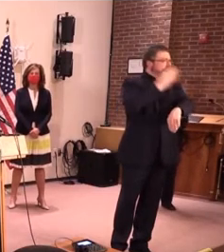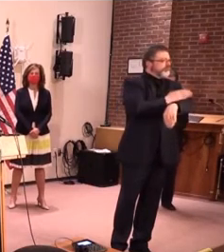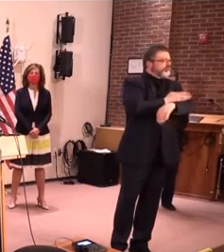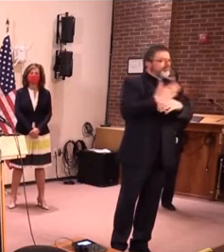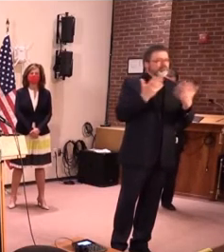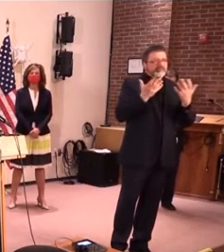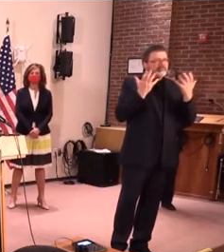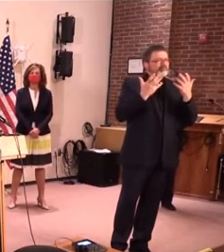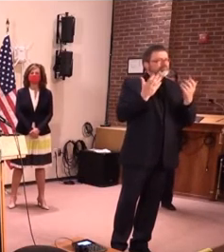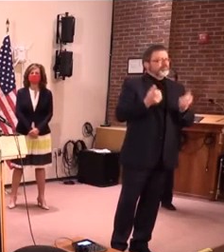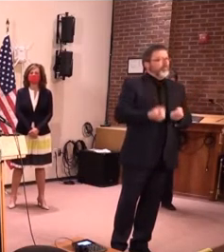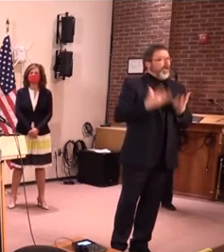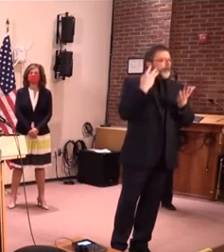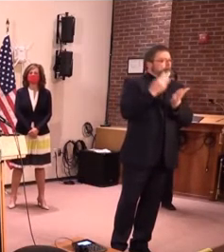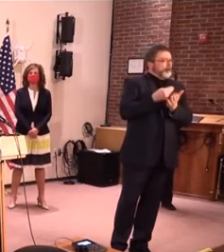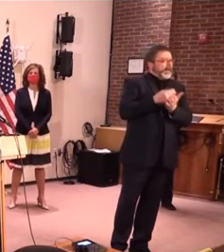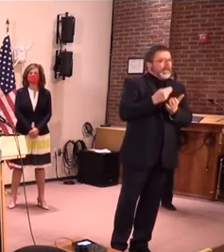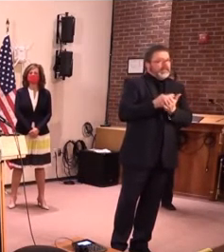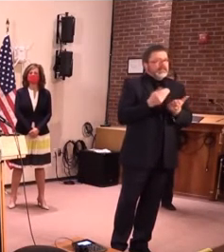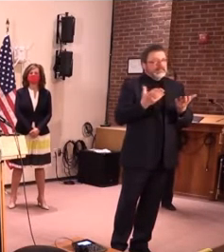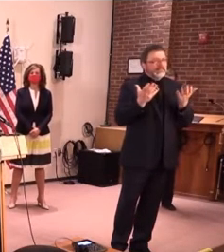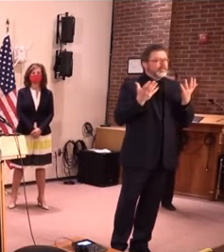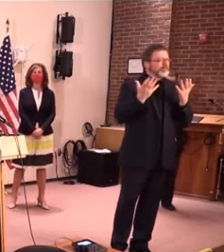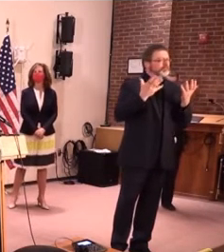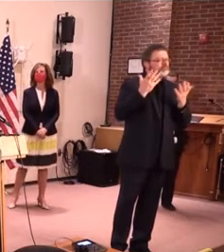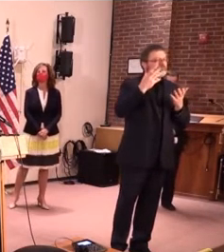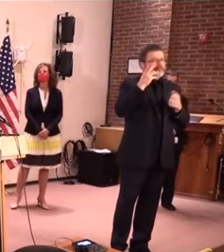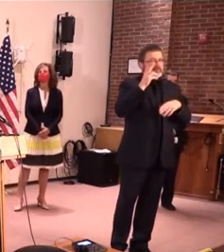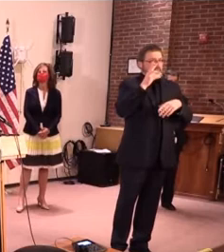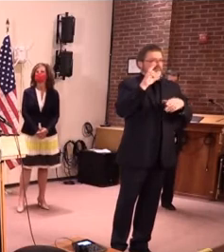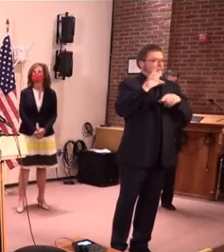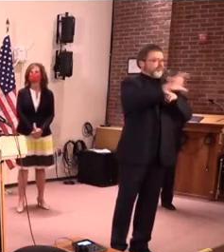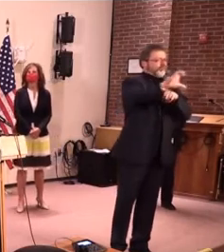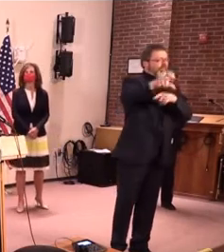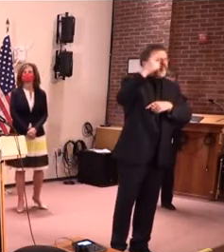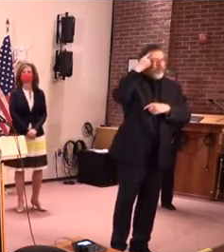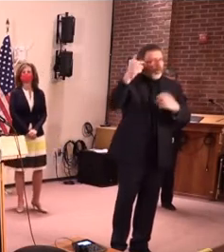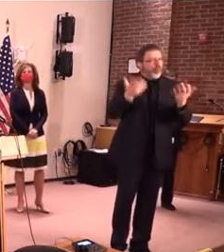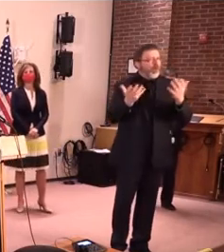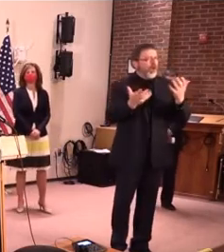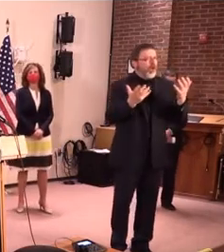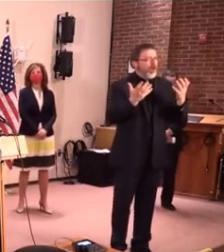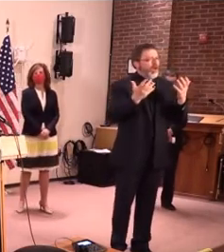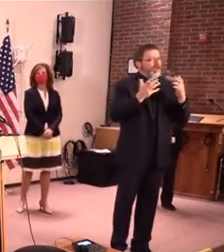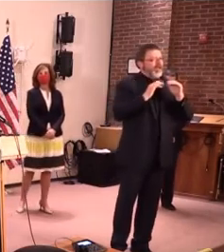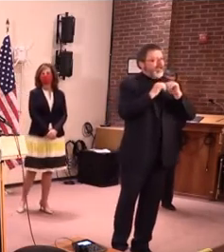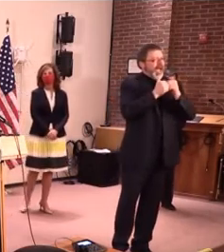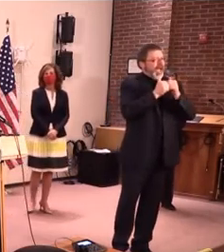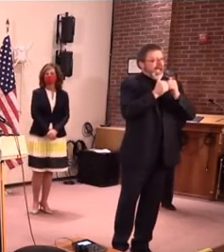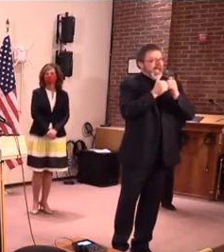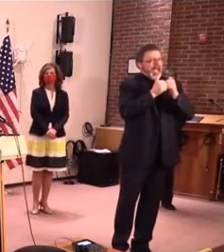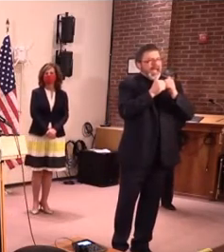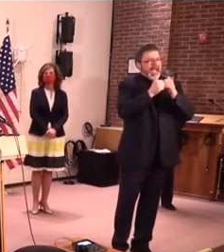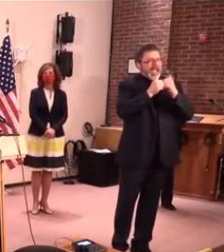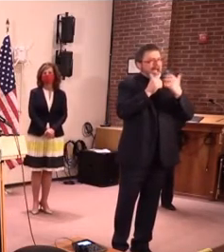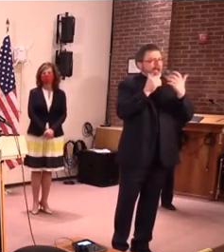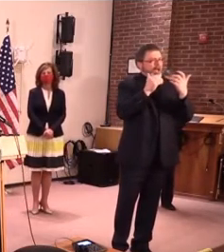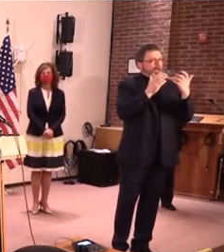and whether this will actually address the last mile problem that has been an issue in Vermont for many years.